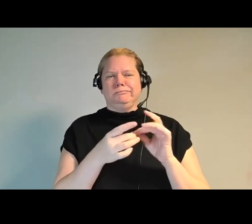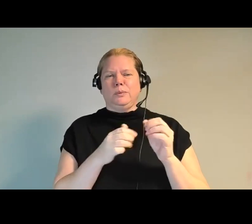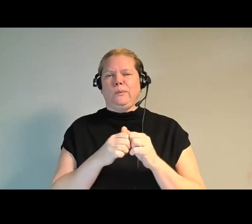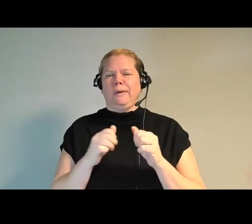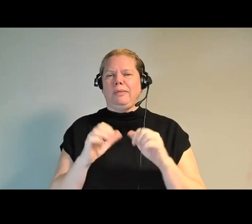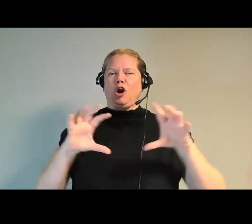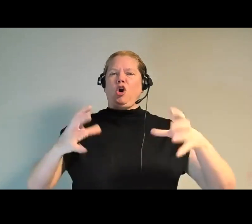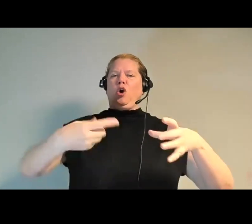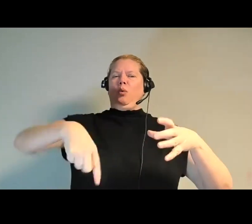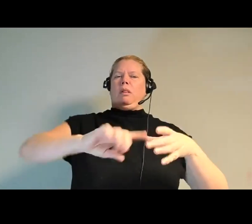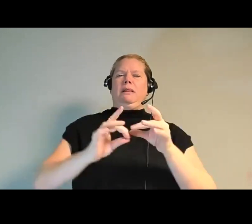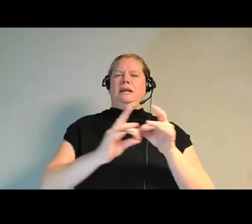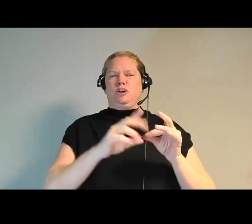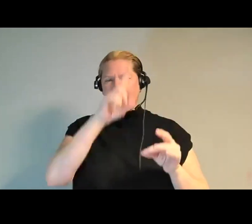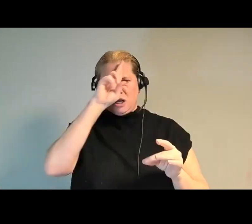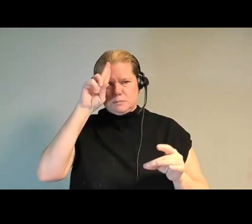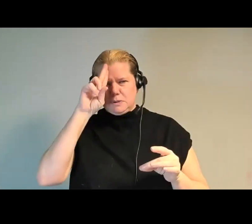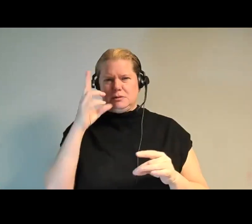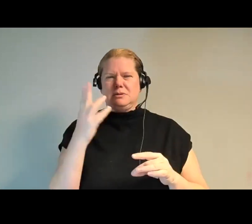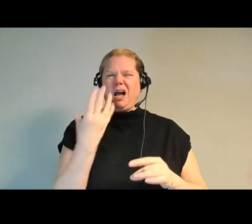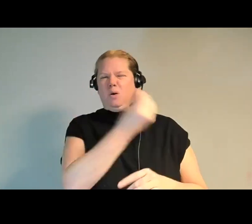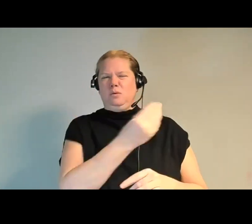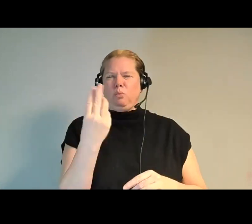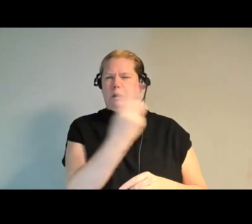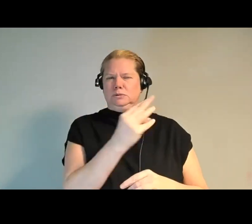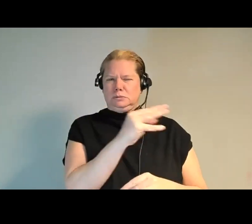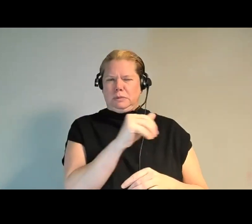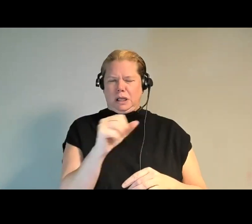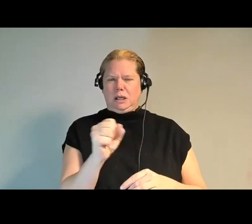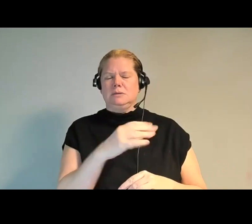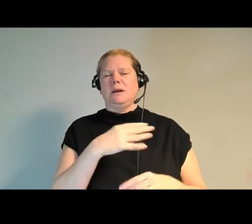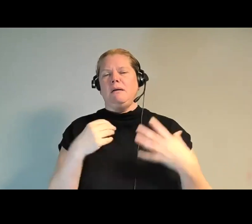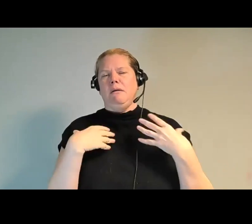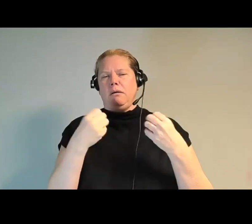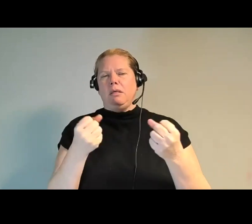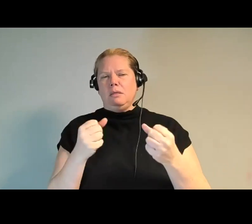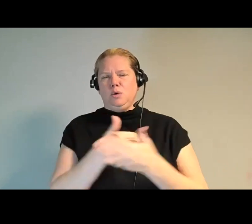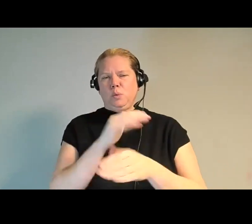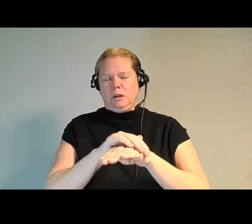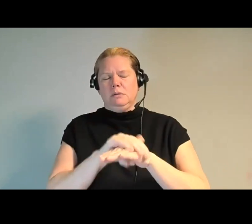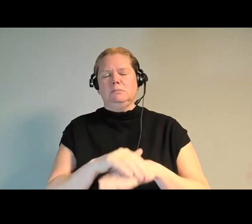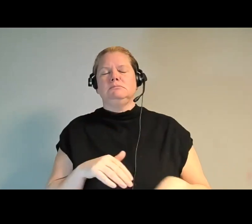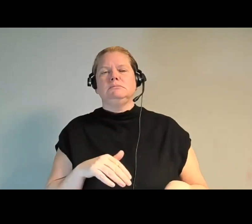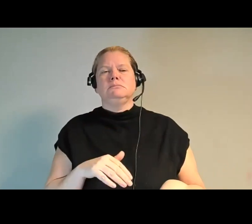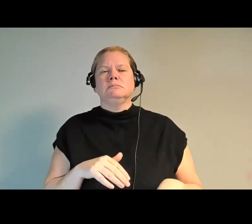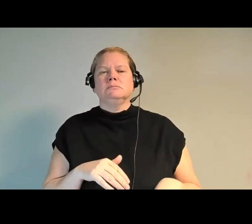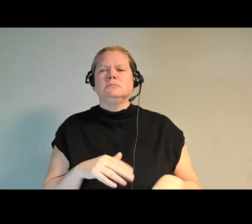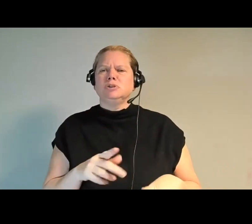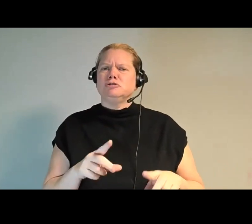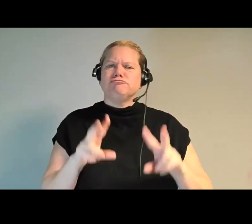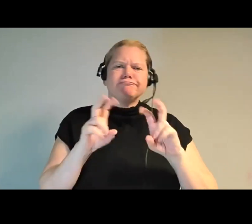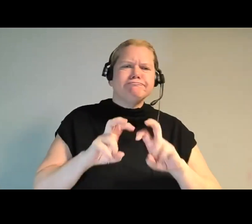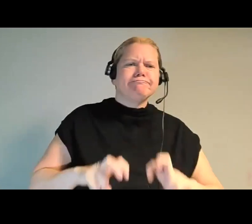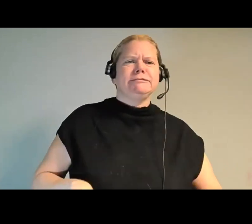coalition of hospitals in Western Massachusetts and Health New England to produce community health needs